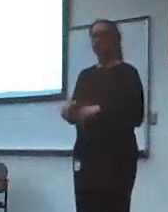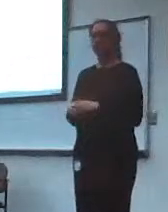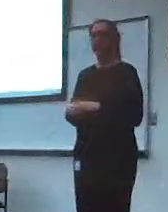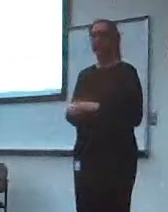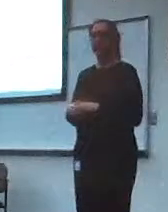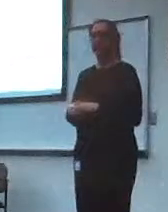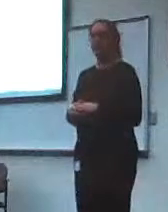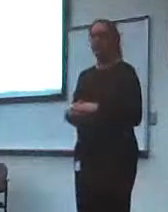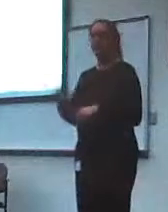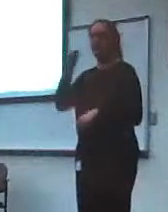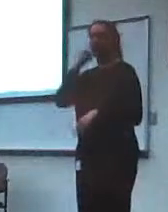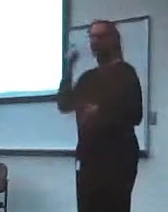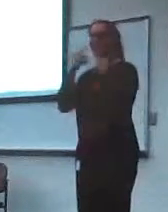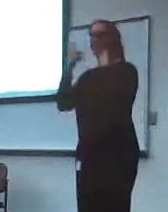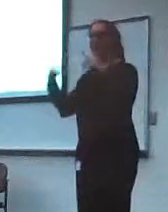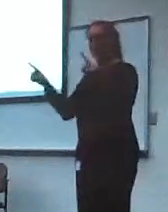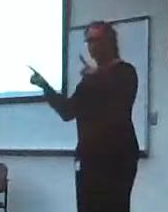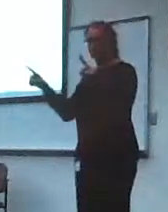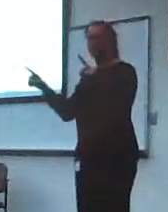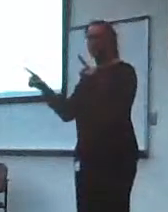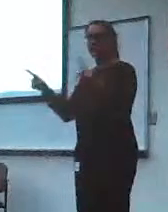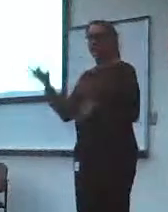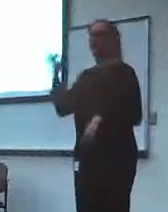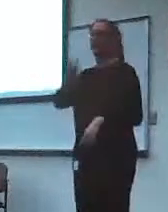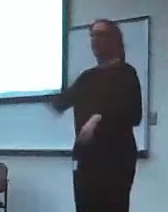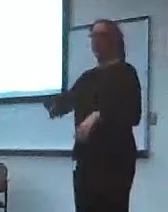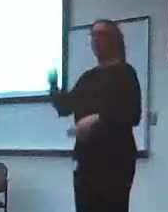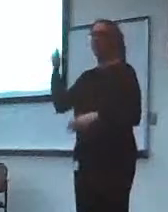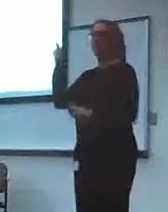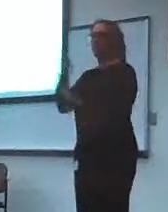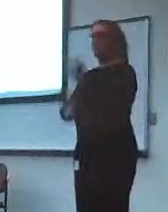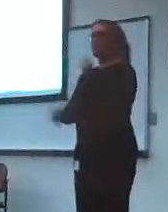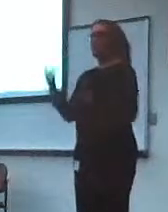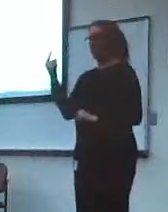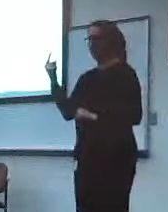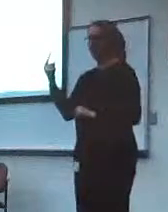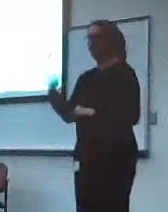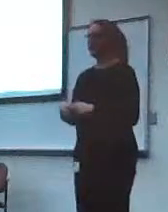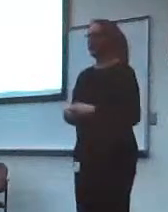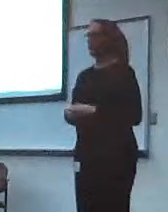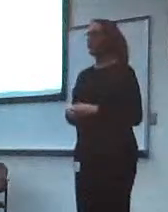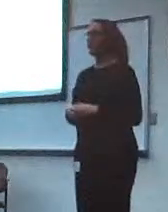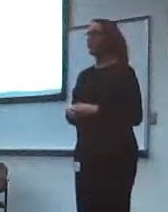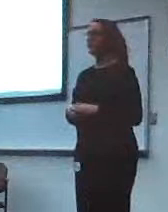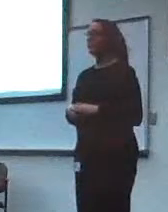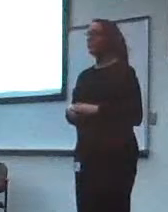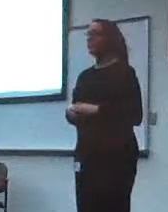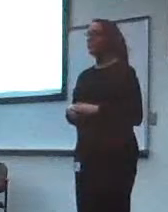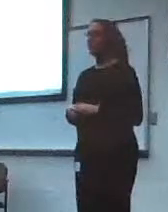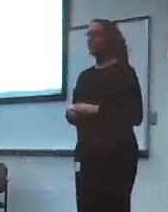The idea is, does restorative justice actually work? Is it successful, and does it benefit all of us in the community?